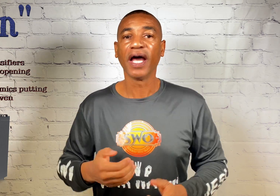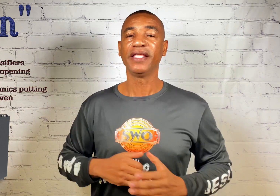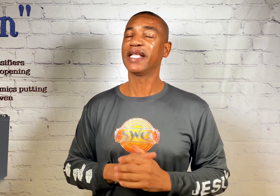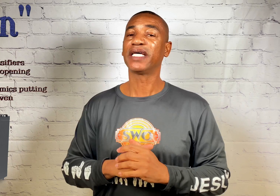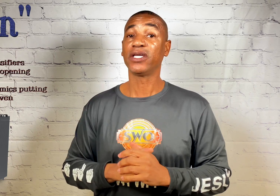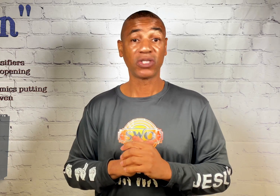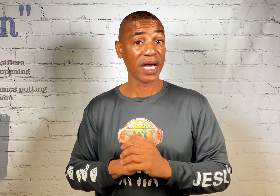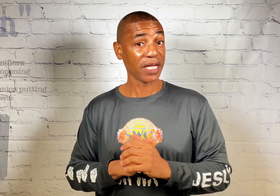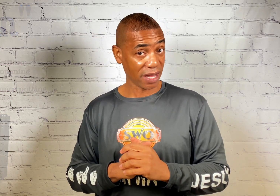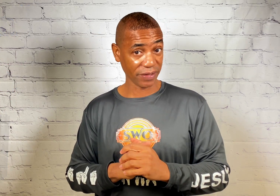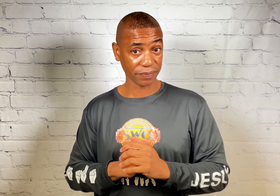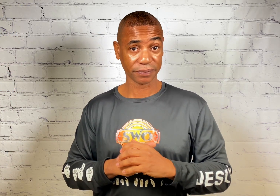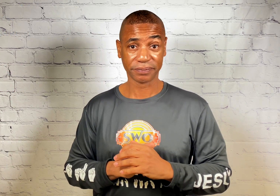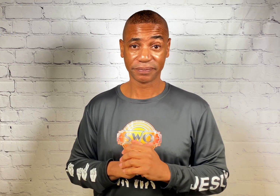That is how you sign oven.